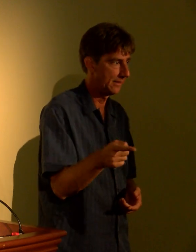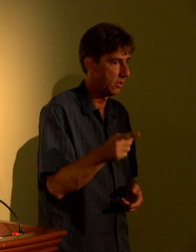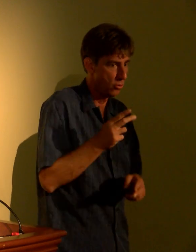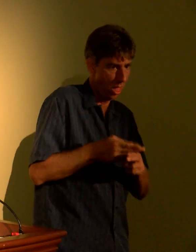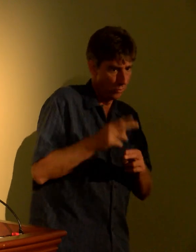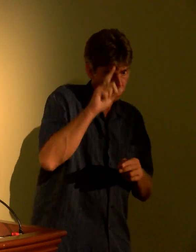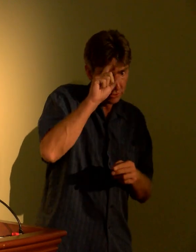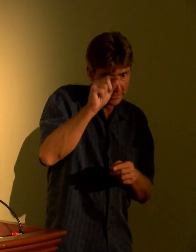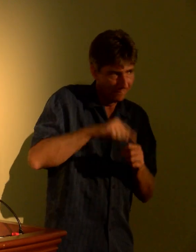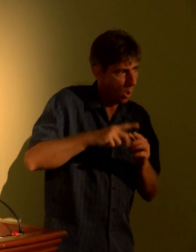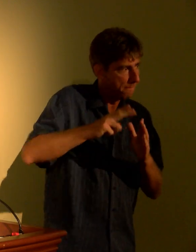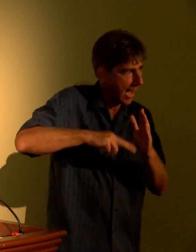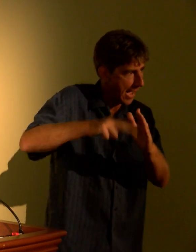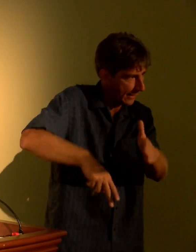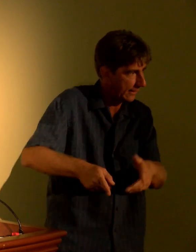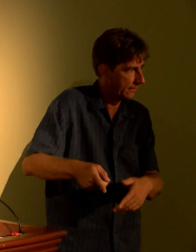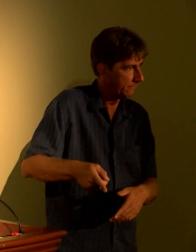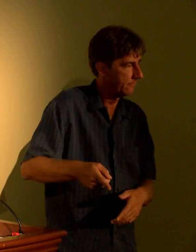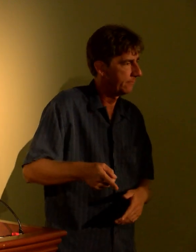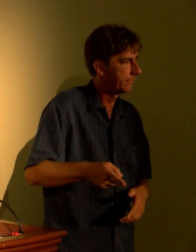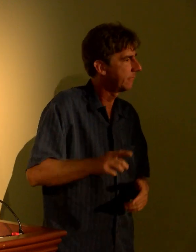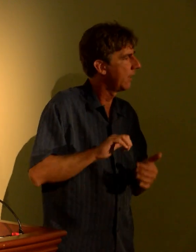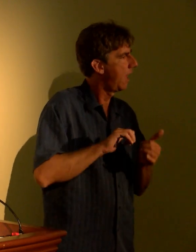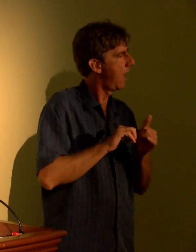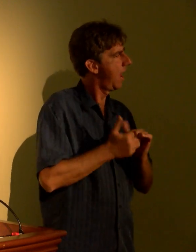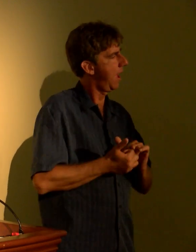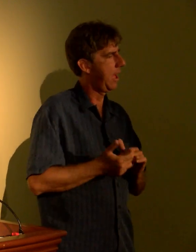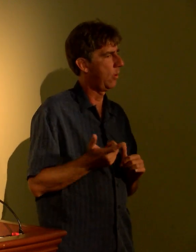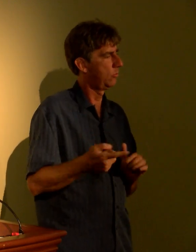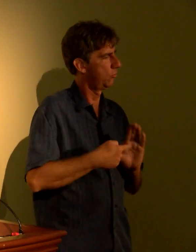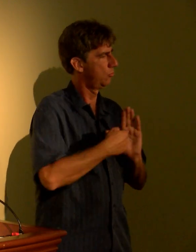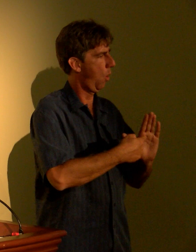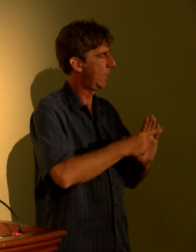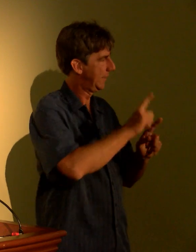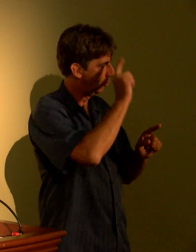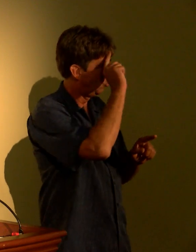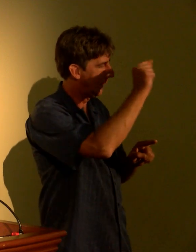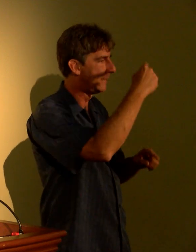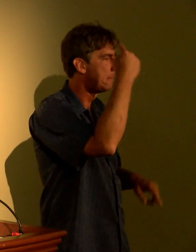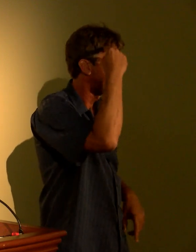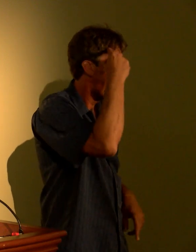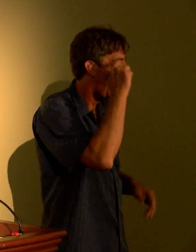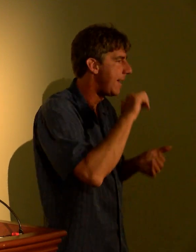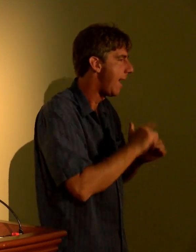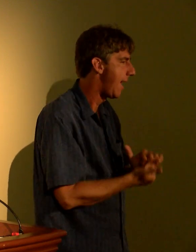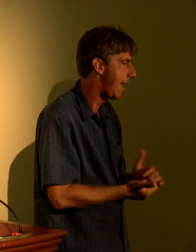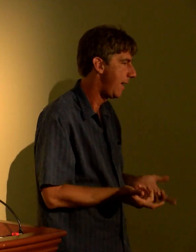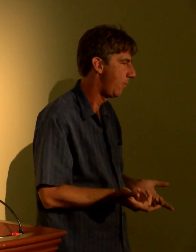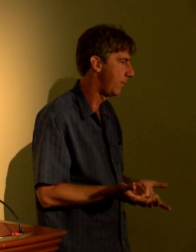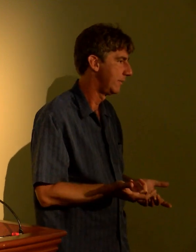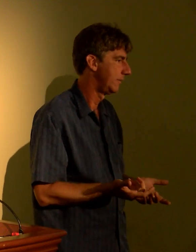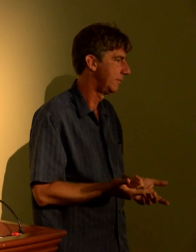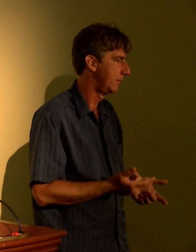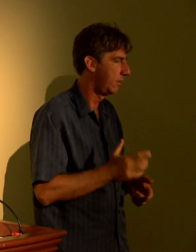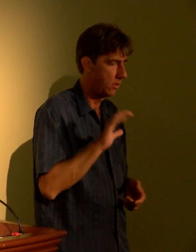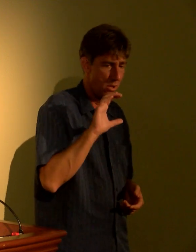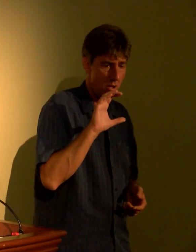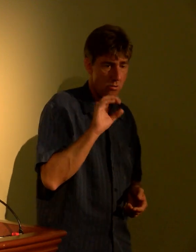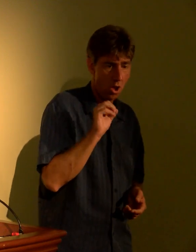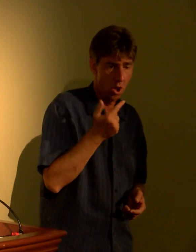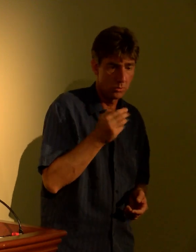painting. One has to wonder, how did Brewster demonstrate his ingenious mind if Cogswell couldn't understand